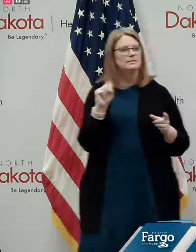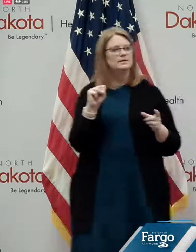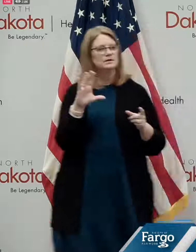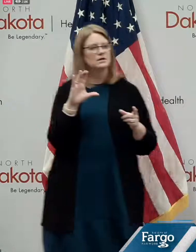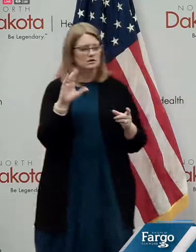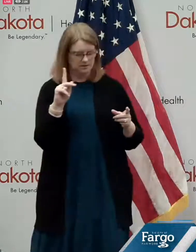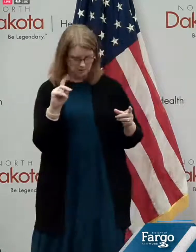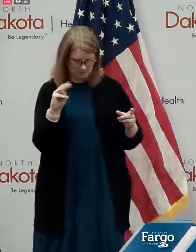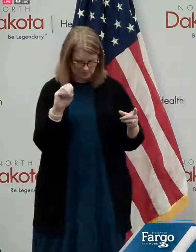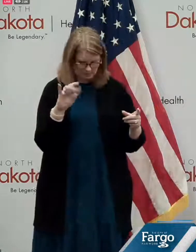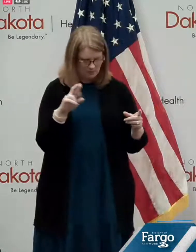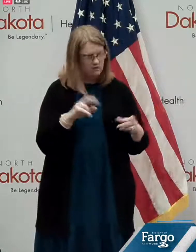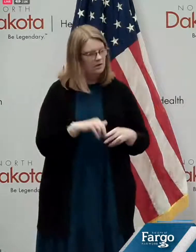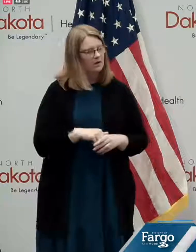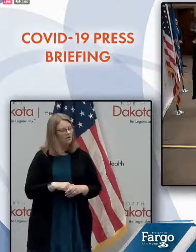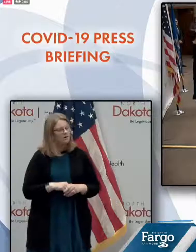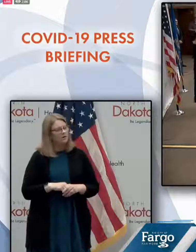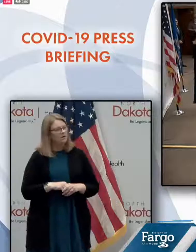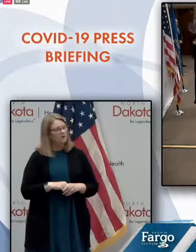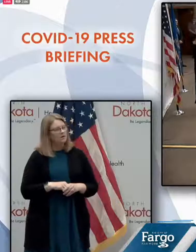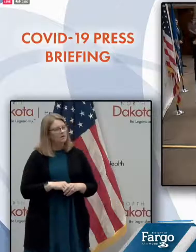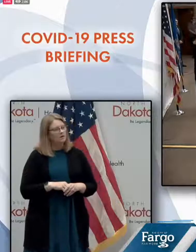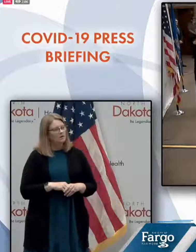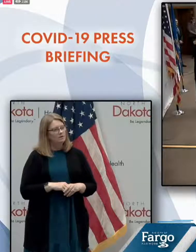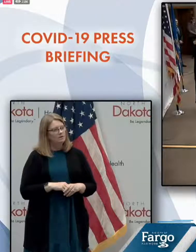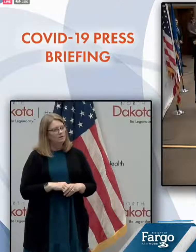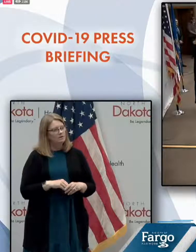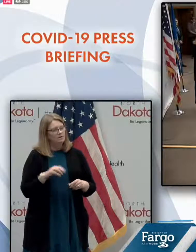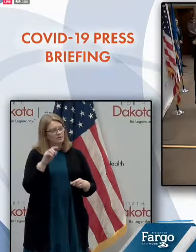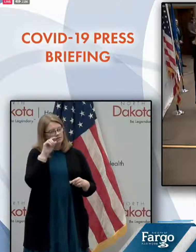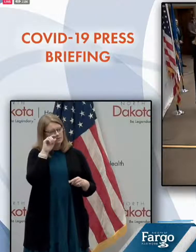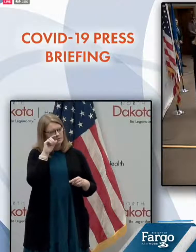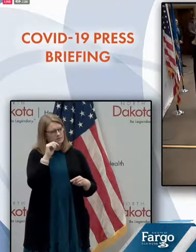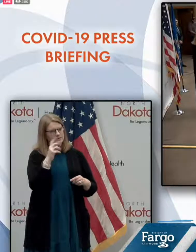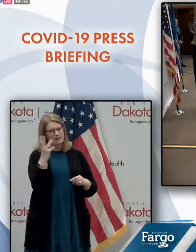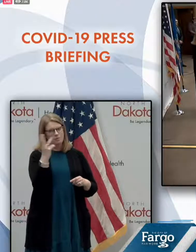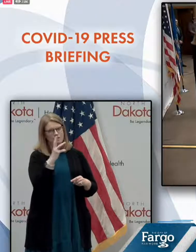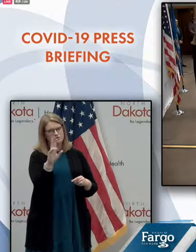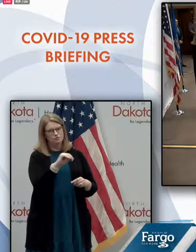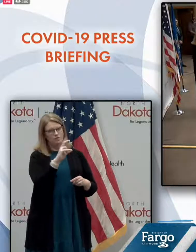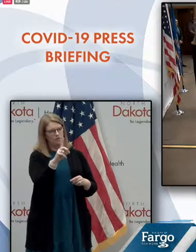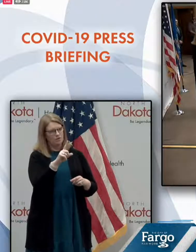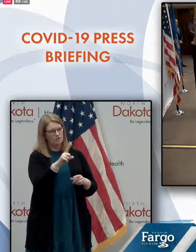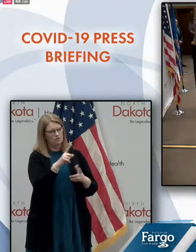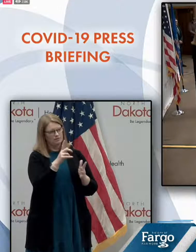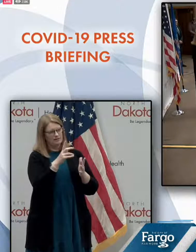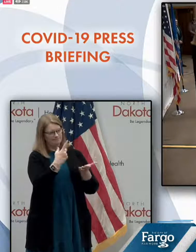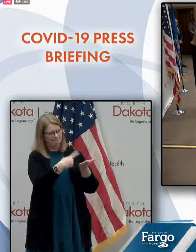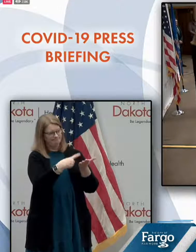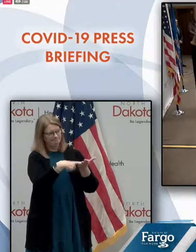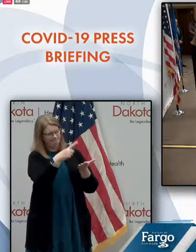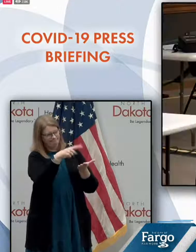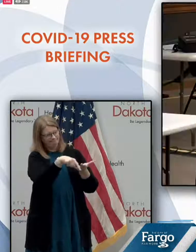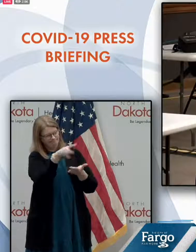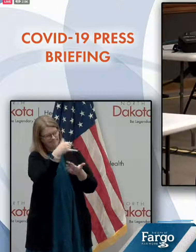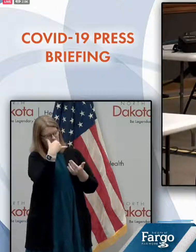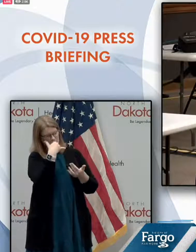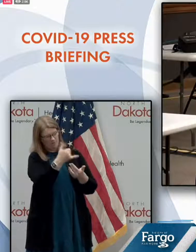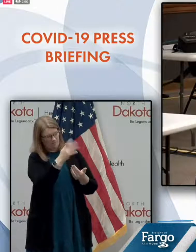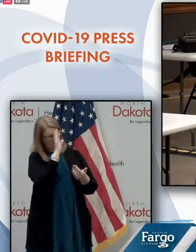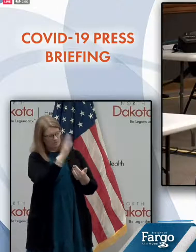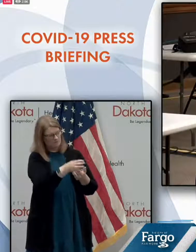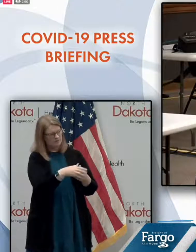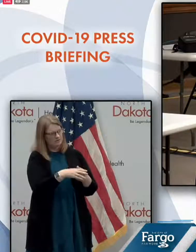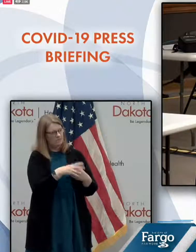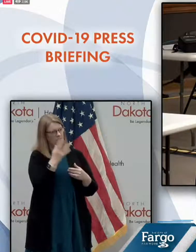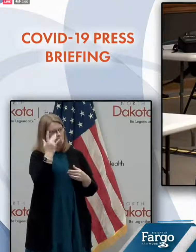I know that you've done some outreach to some businesses in western North Dakota, even calling them directly. Why did you